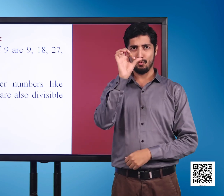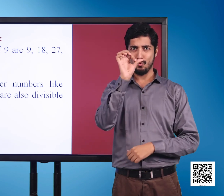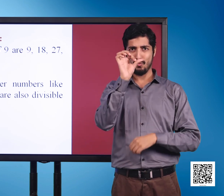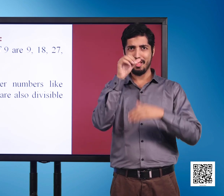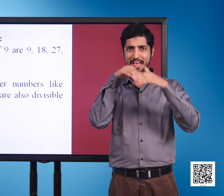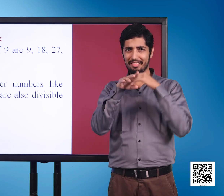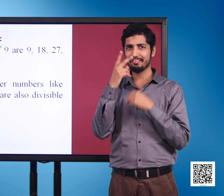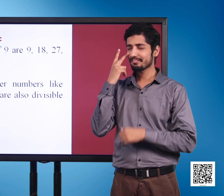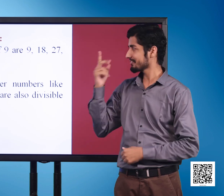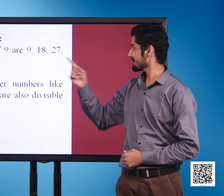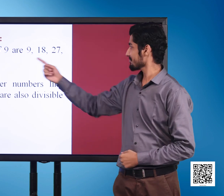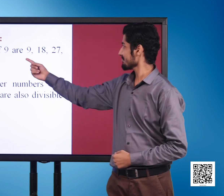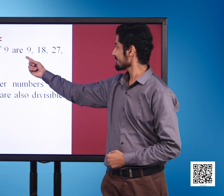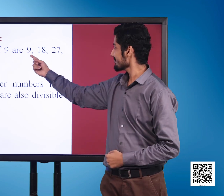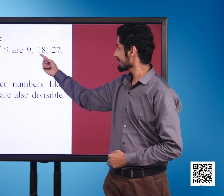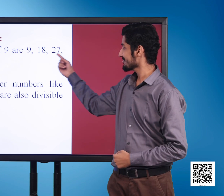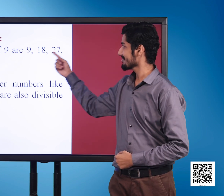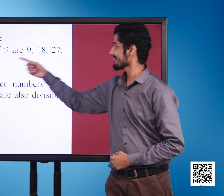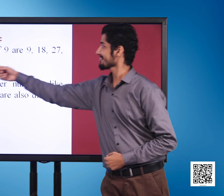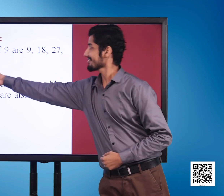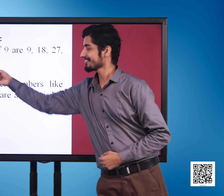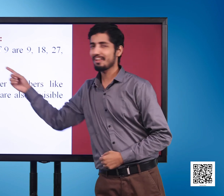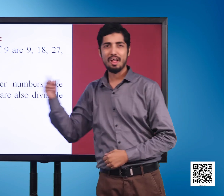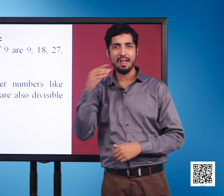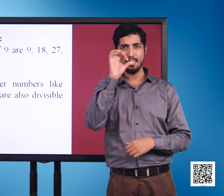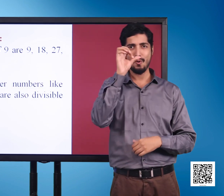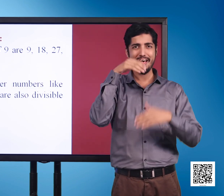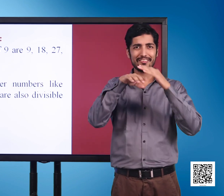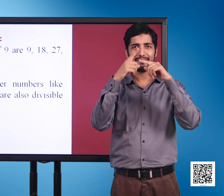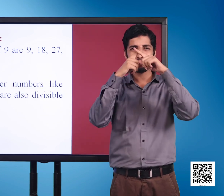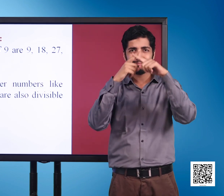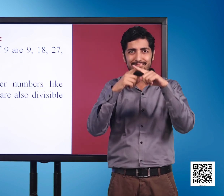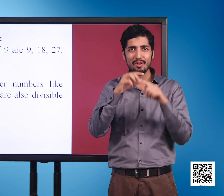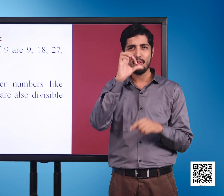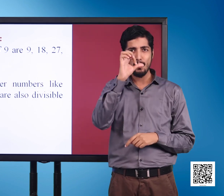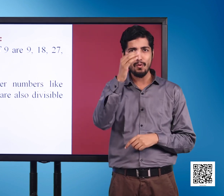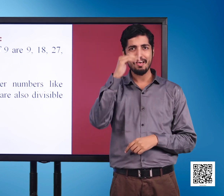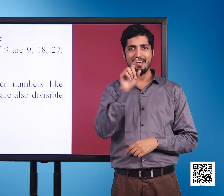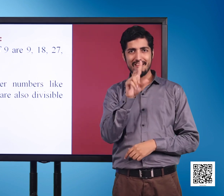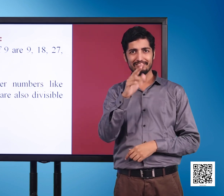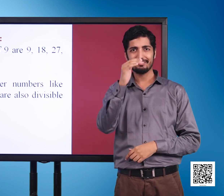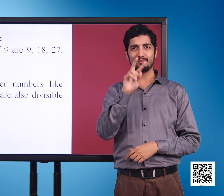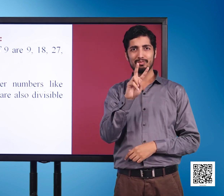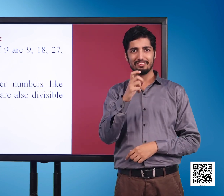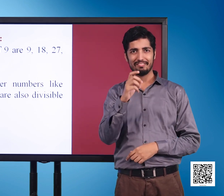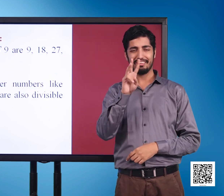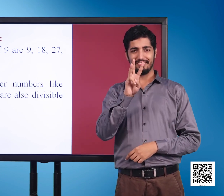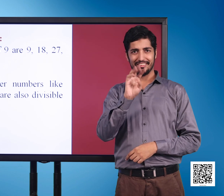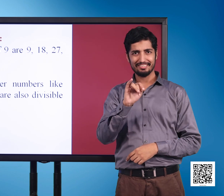The multiples of 9 are 9, 18, 27, 36, 45, 54, and